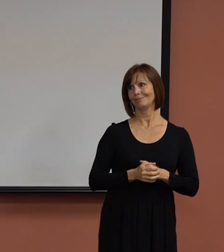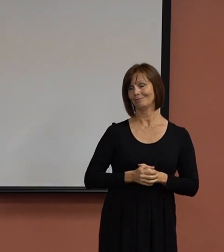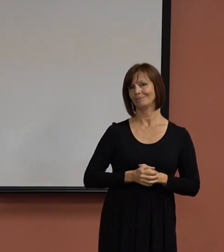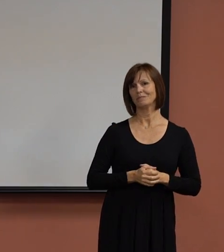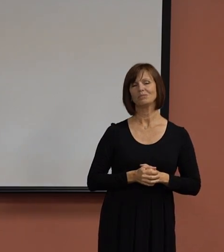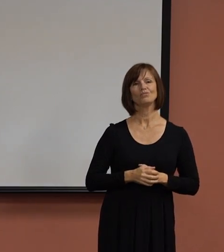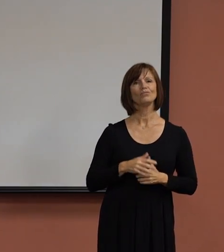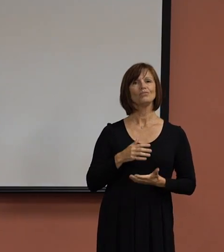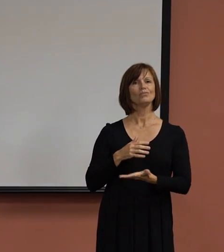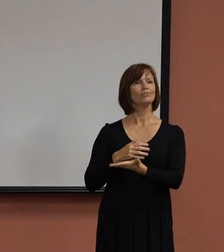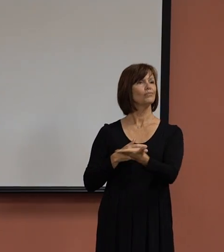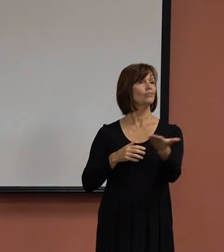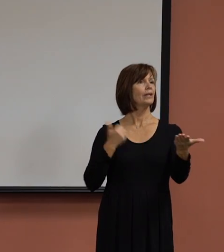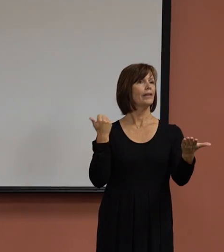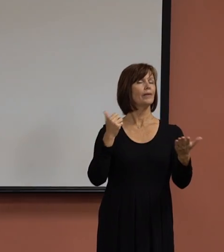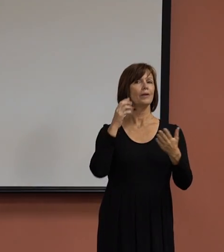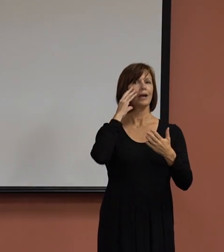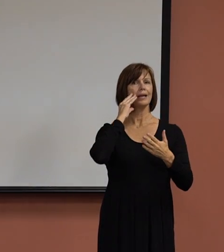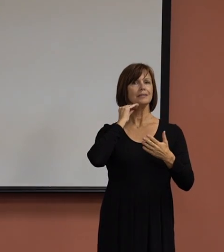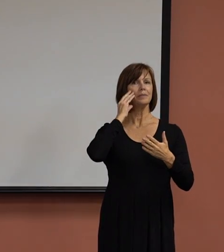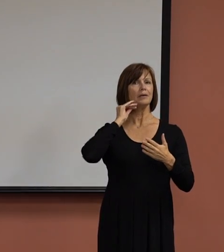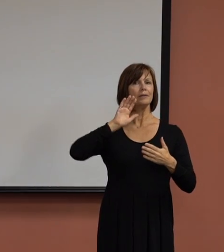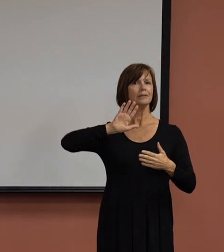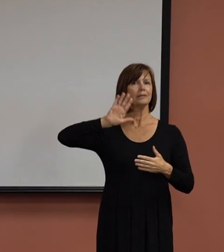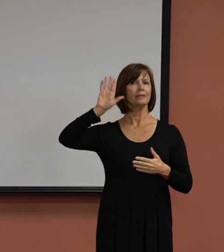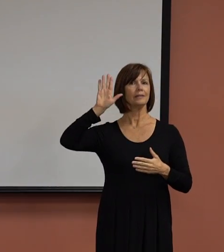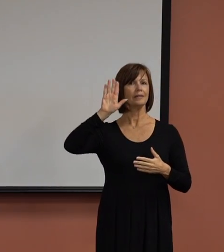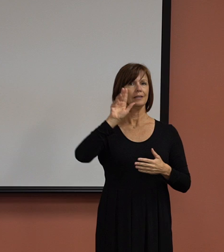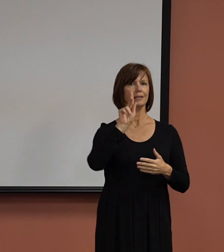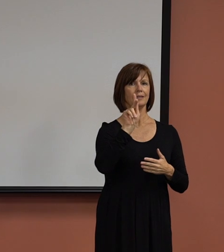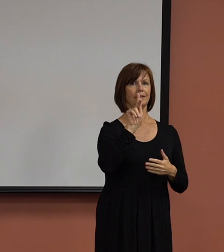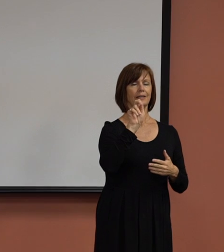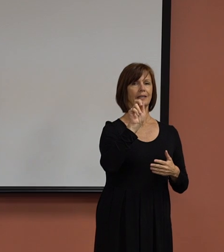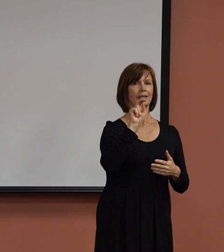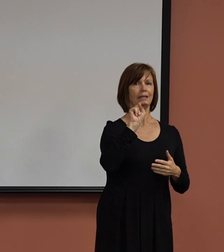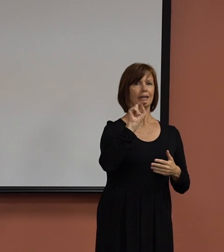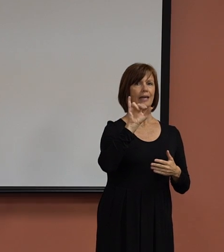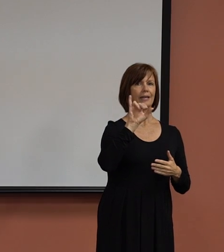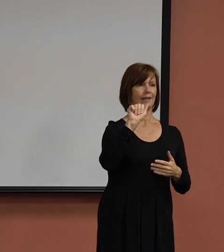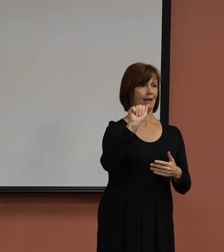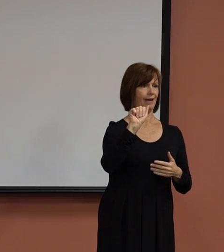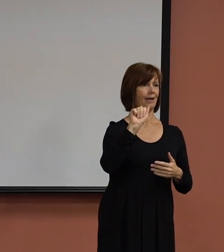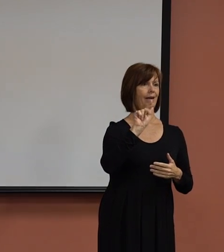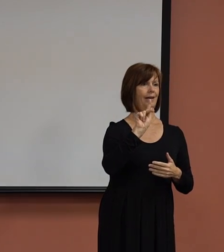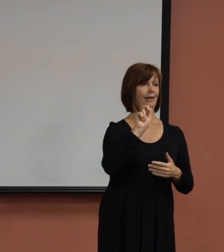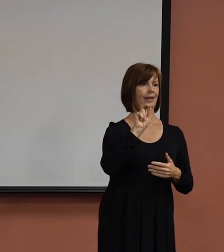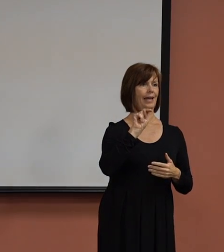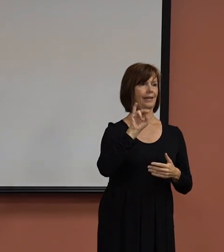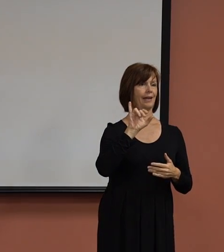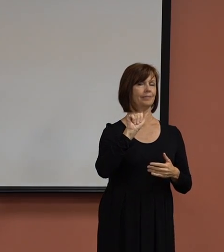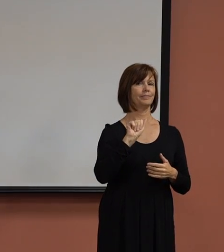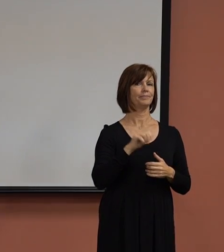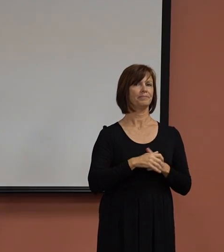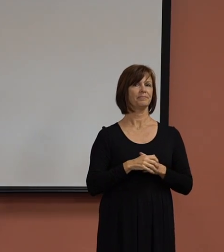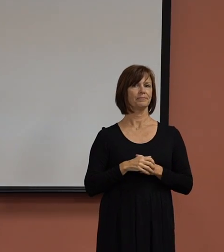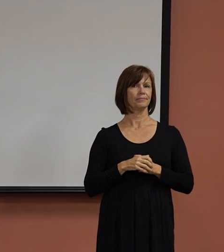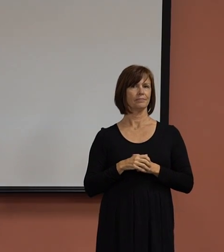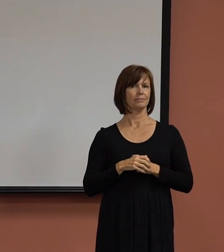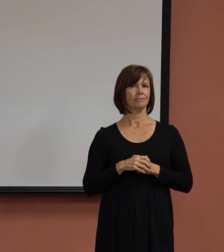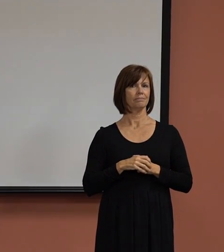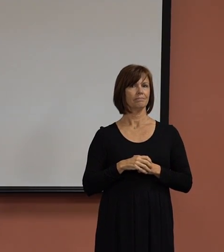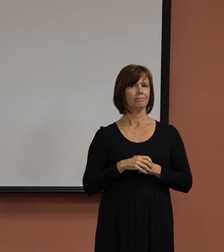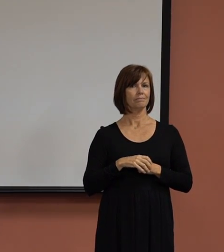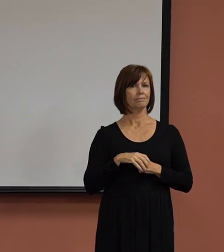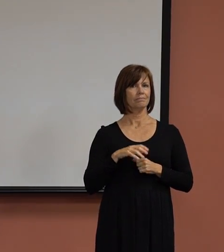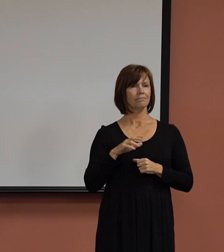What other experience did y'all? Yes, Kenya. And Kenya, another experience where I have a true appreciation